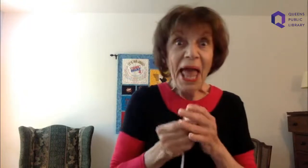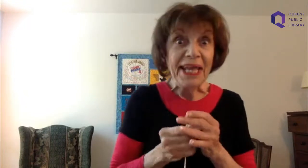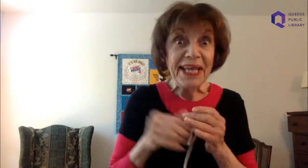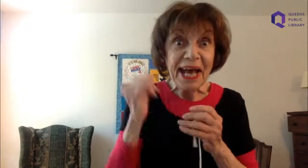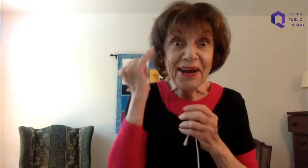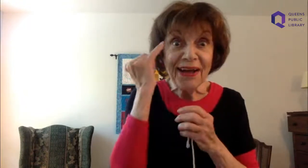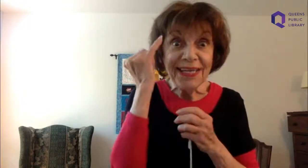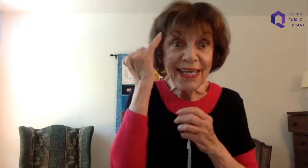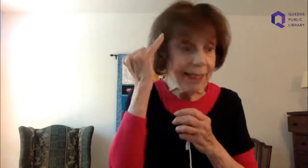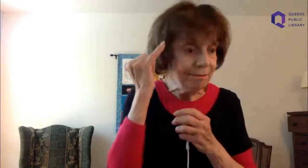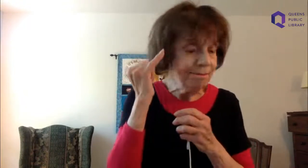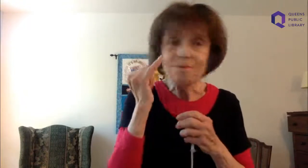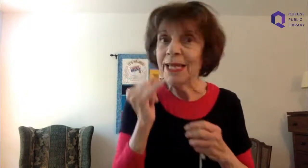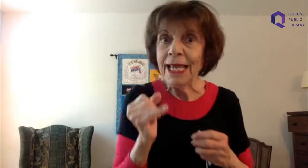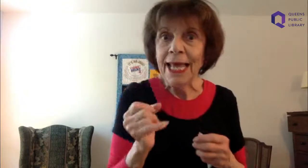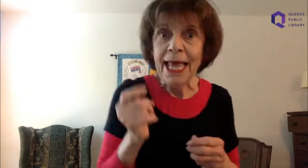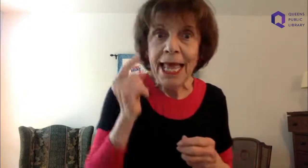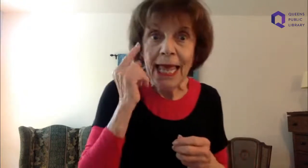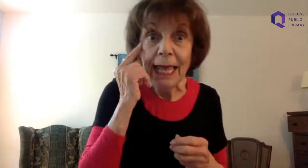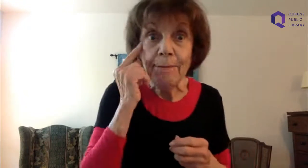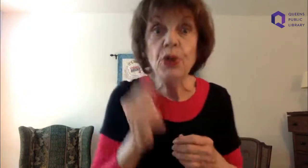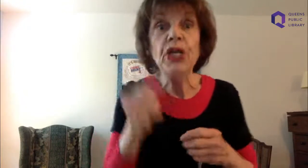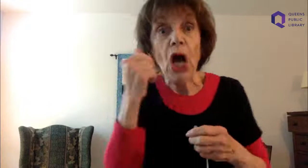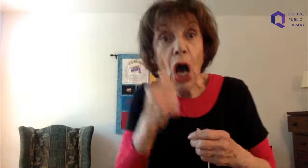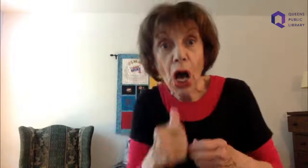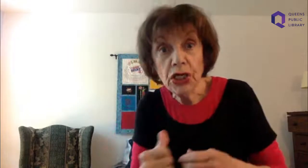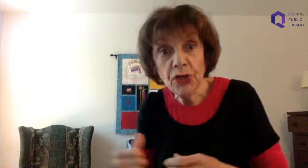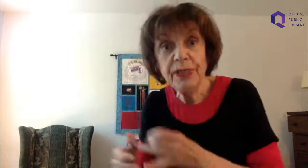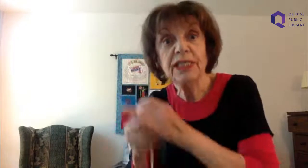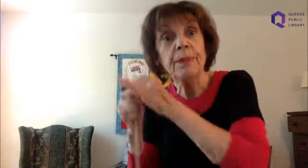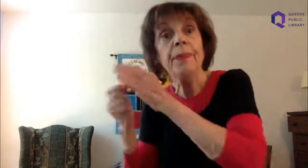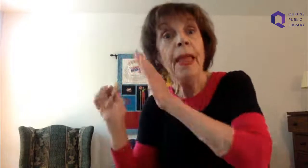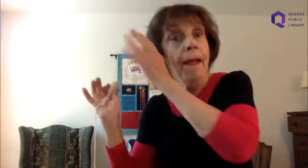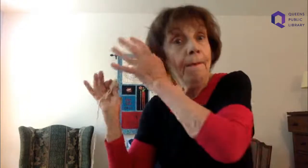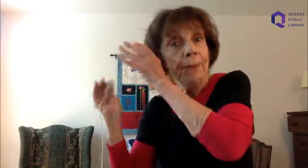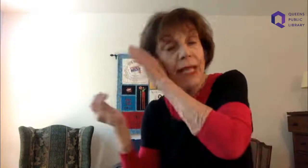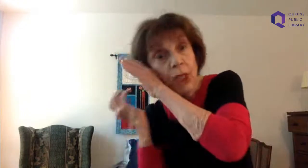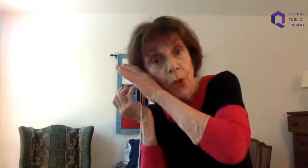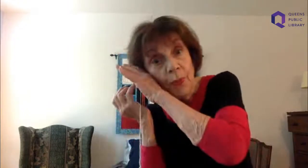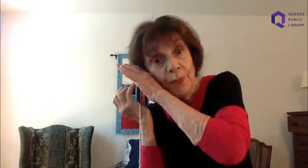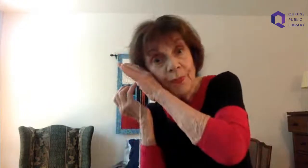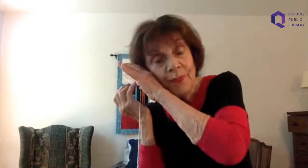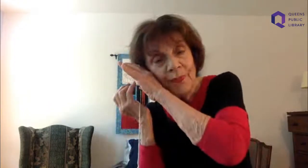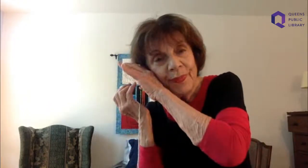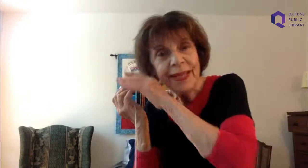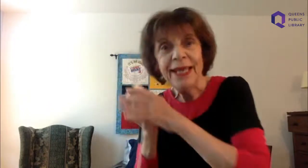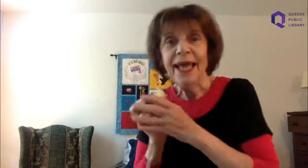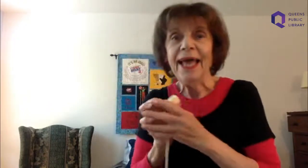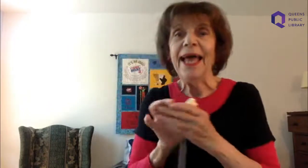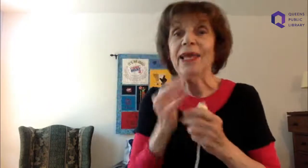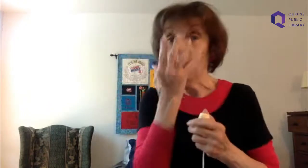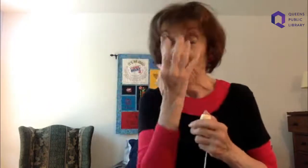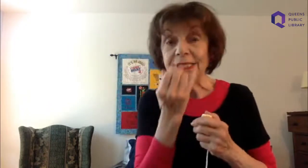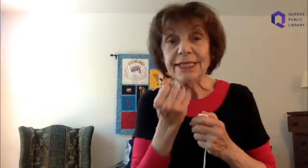And he got an idea. He put it under his pillow. And he went to